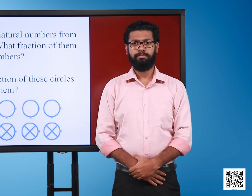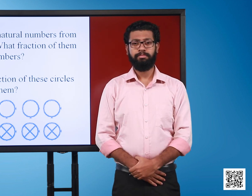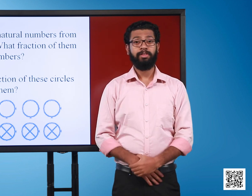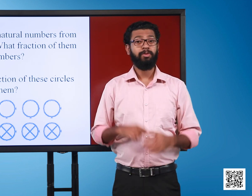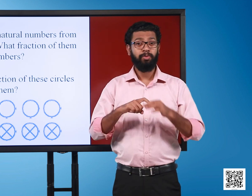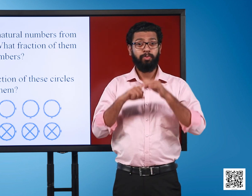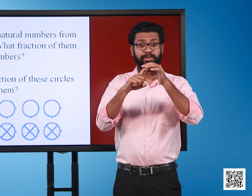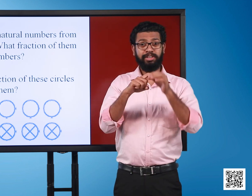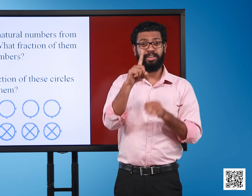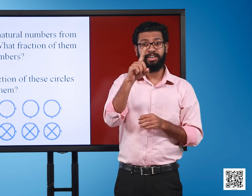10.